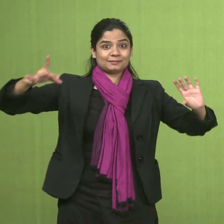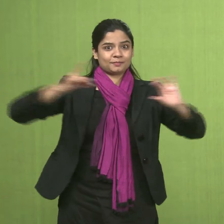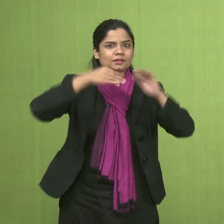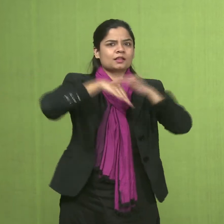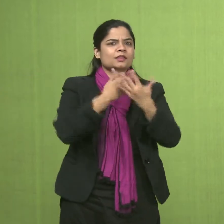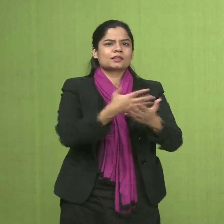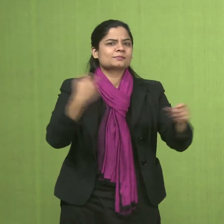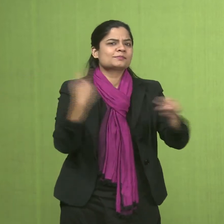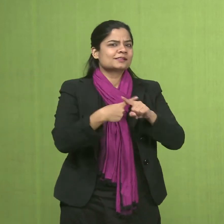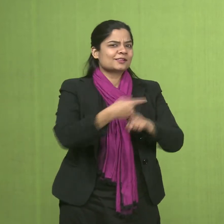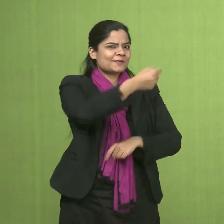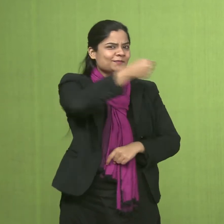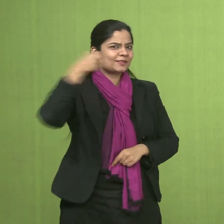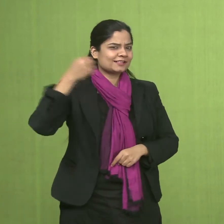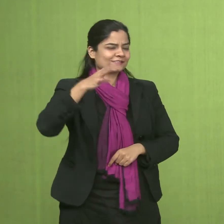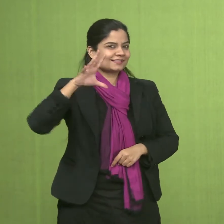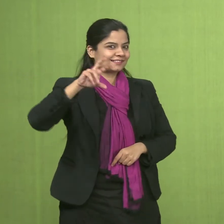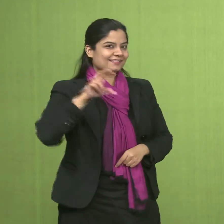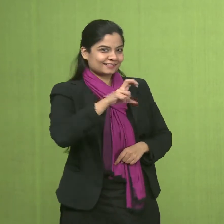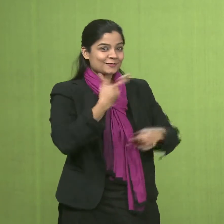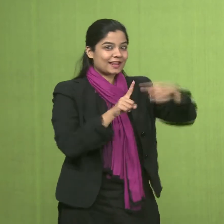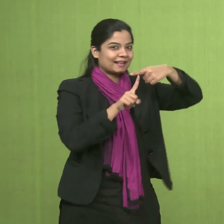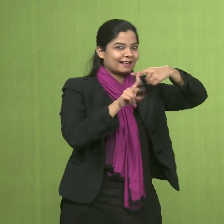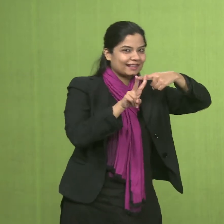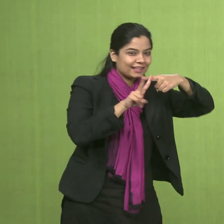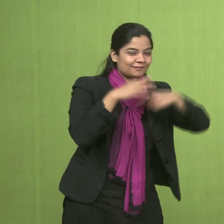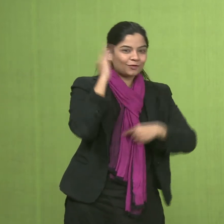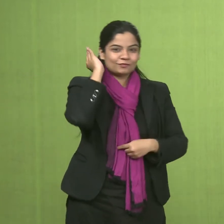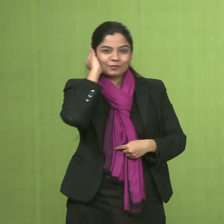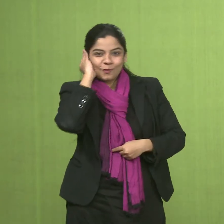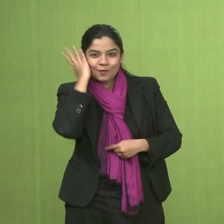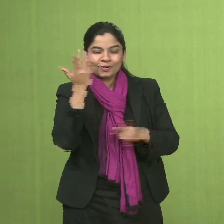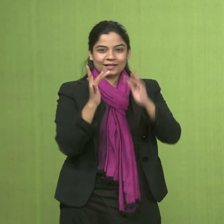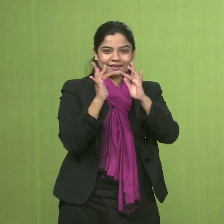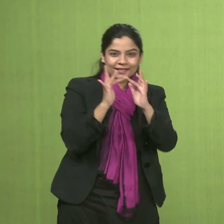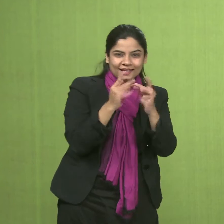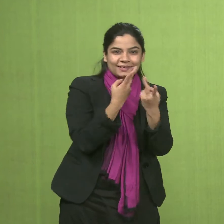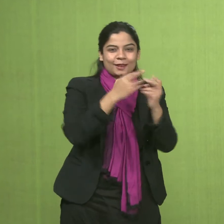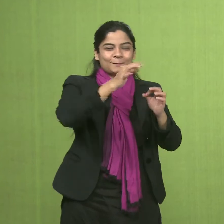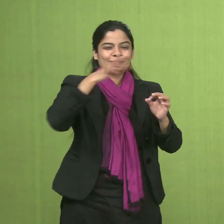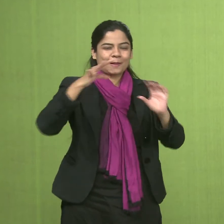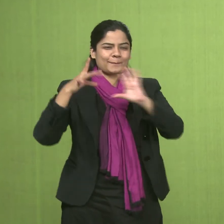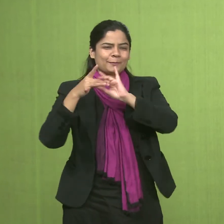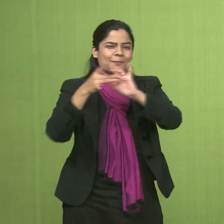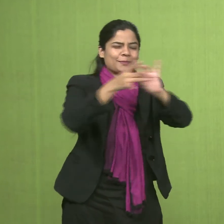it. In electrical equipments, we discussed about refrigerator, television, mobile,